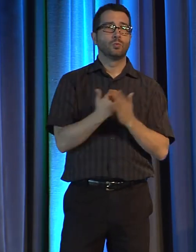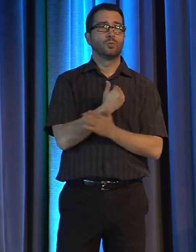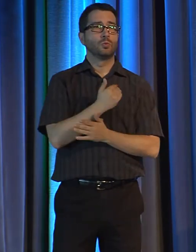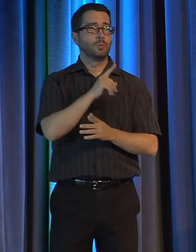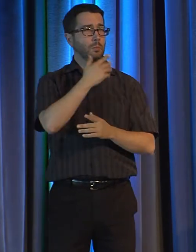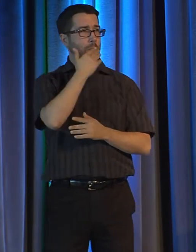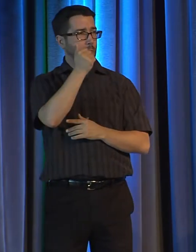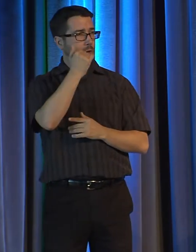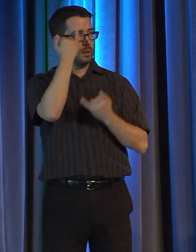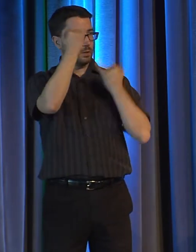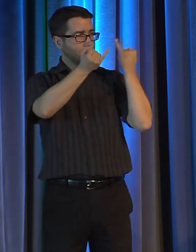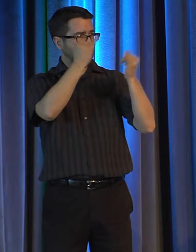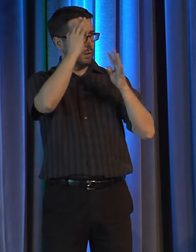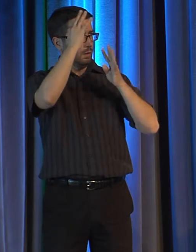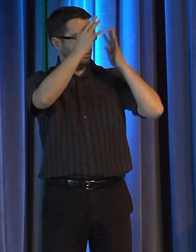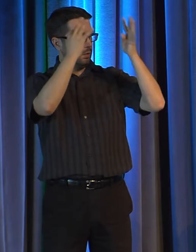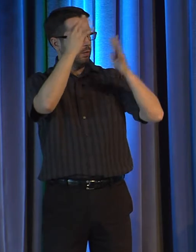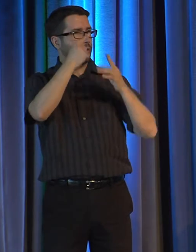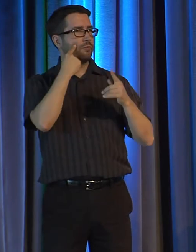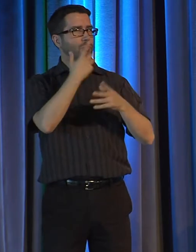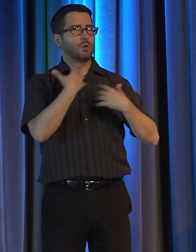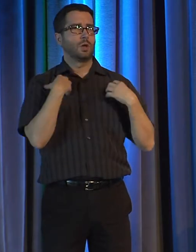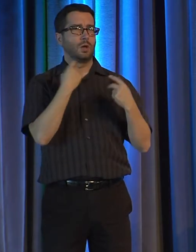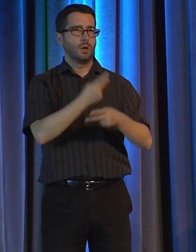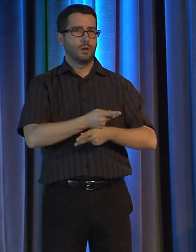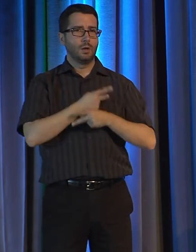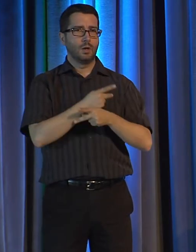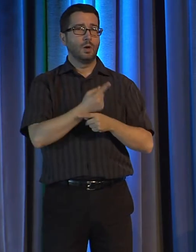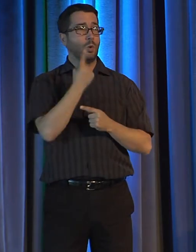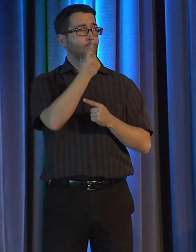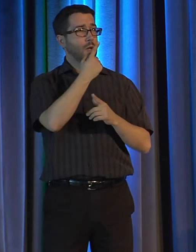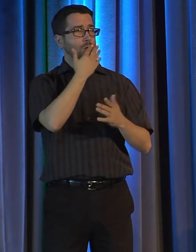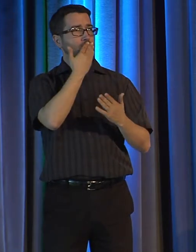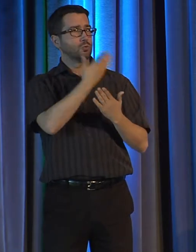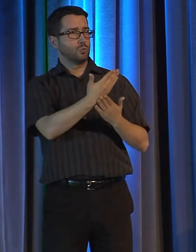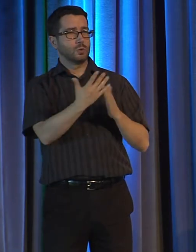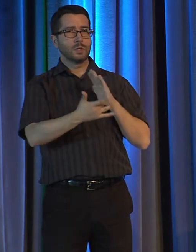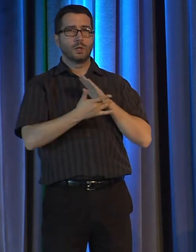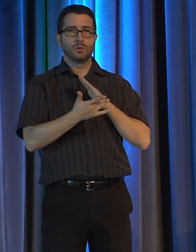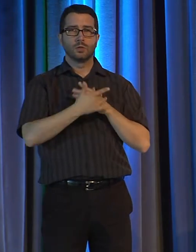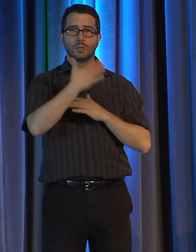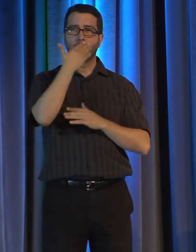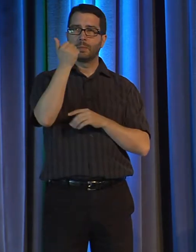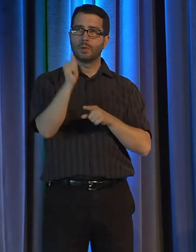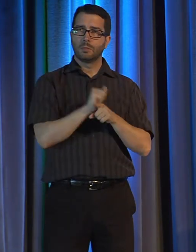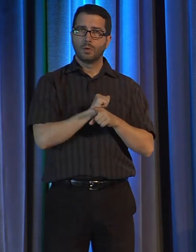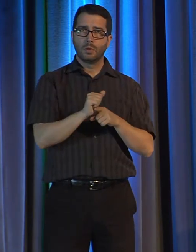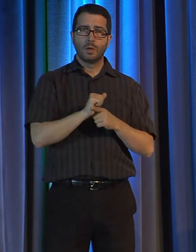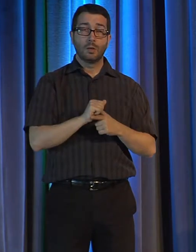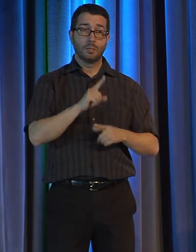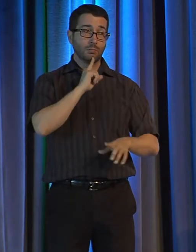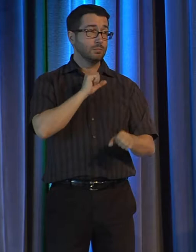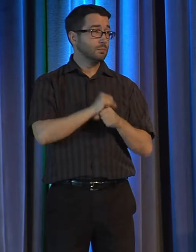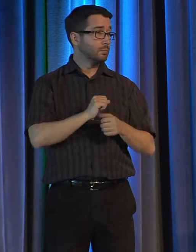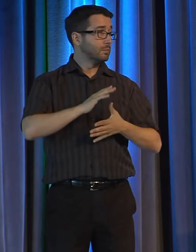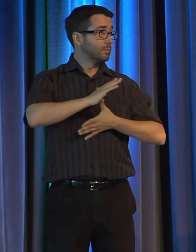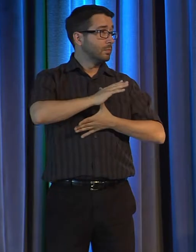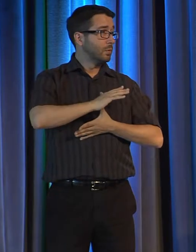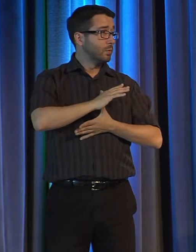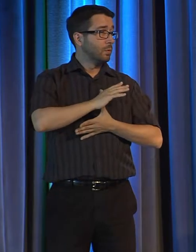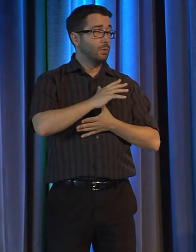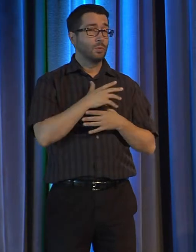service delivery, one that reflects advances in technology, best practices, and most importantly,